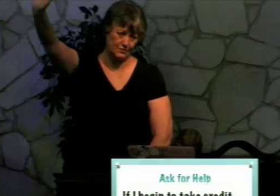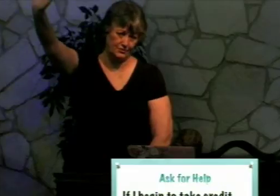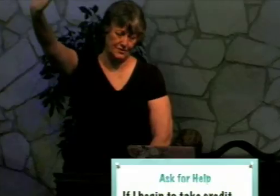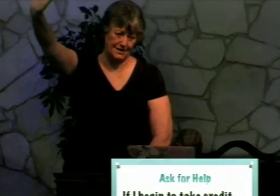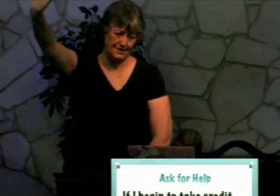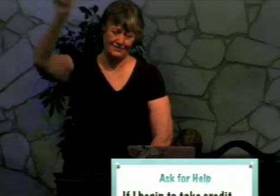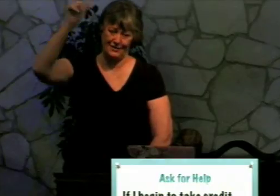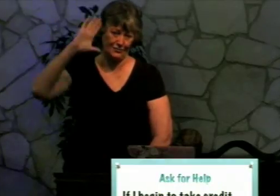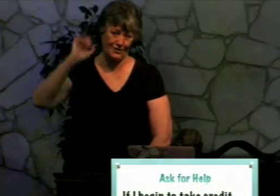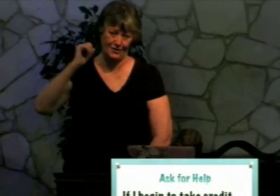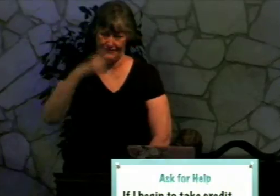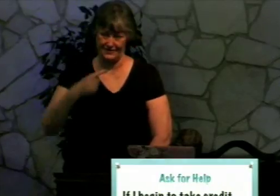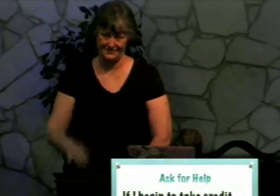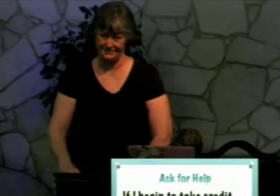put your hand in God's face.